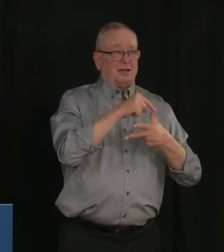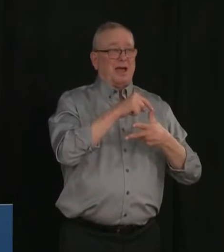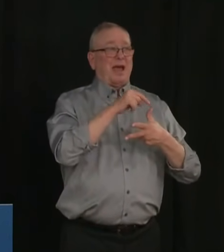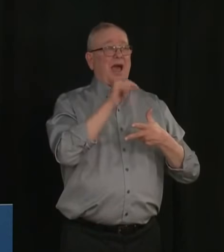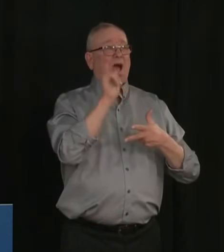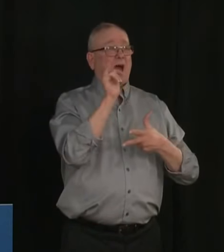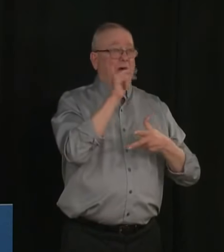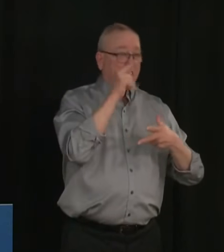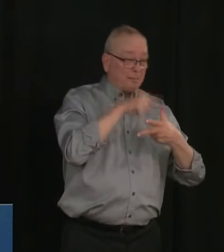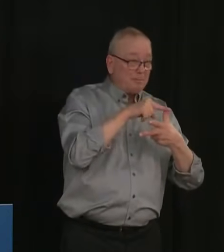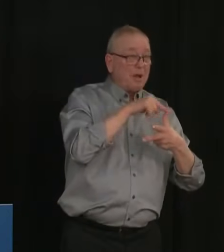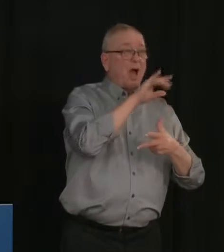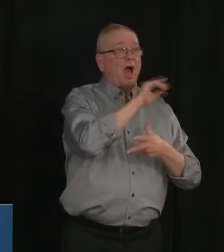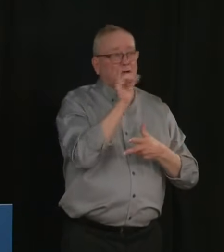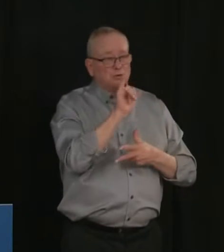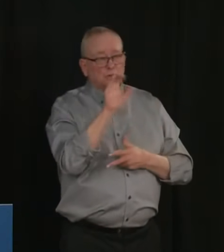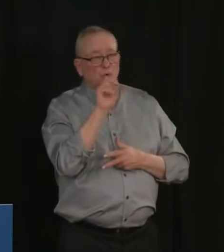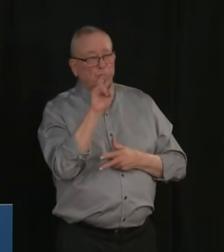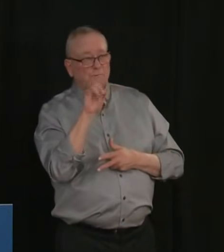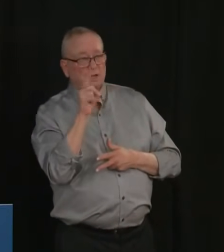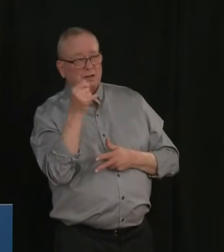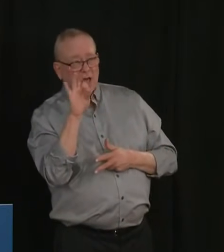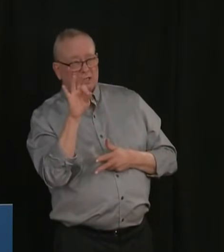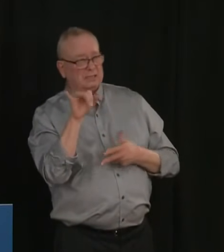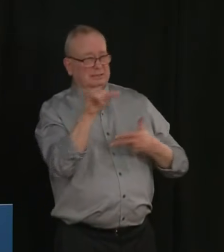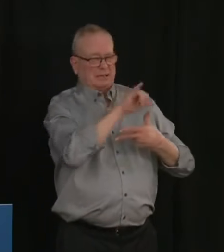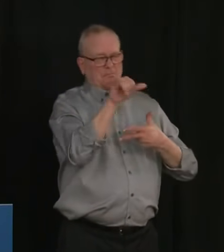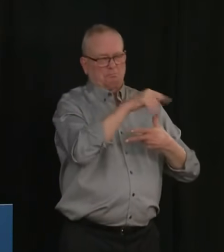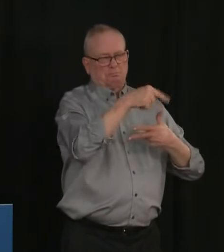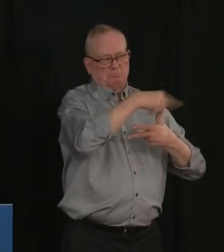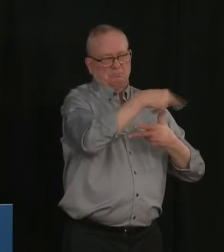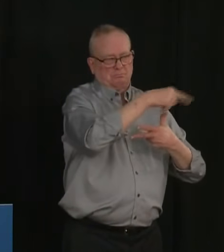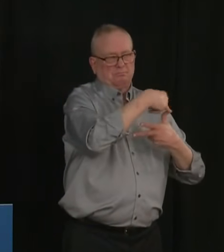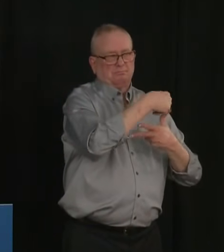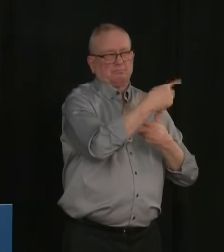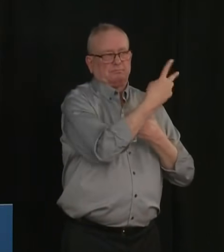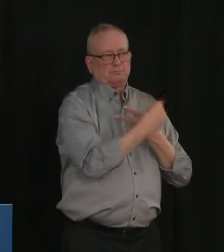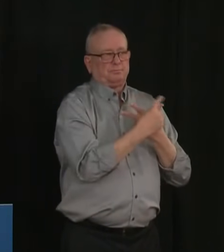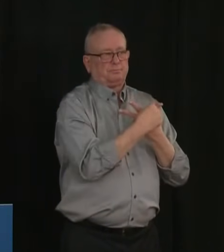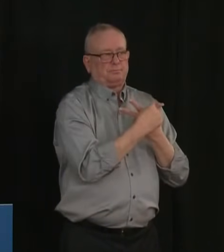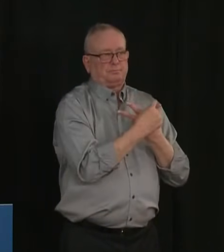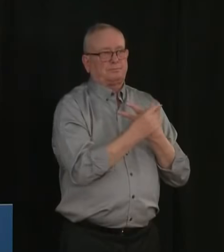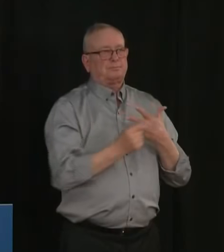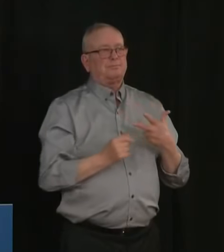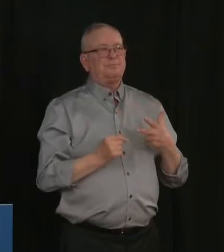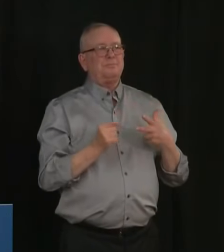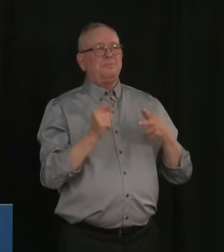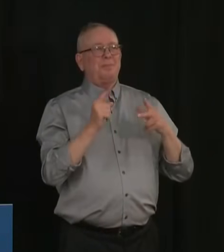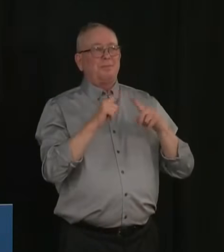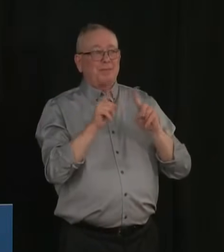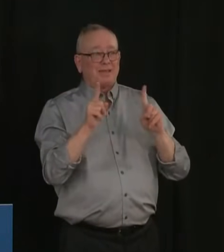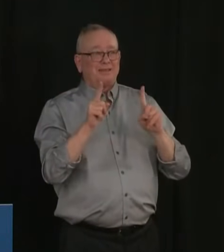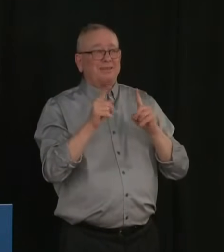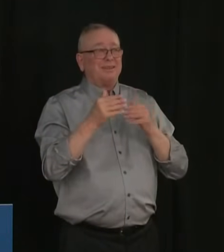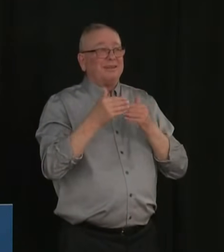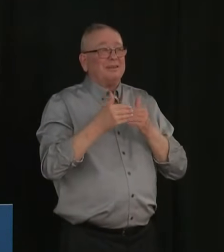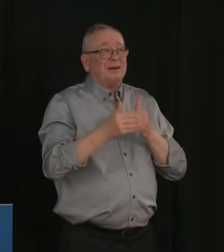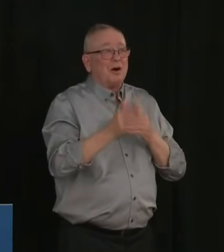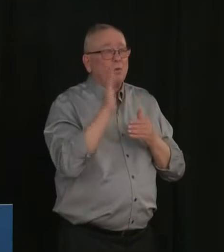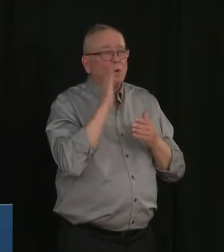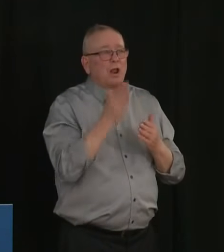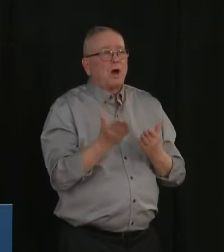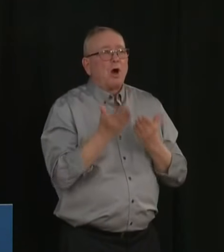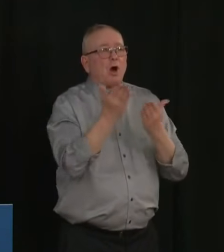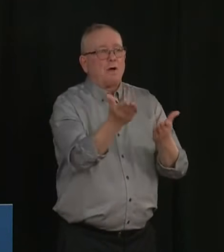going forward. With that in mind, effective today, we will begin offering testing twice to close contacts